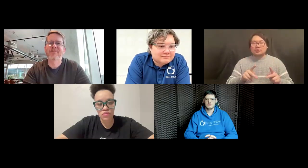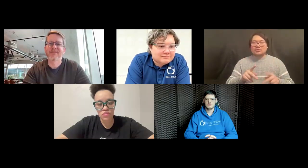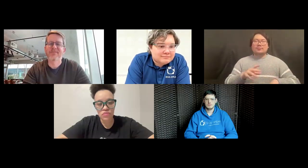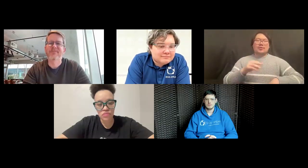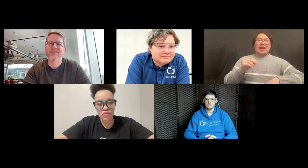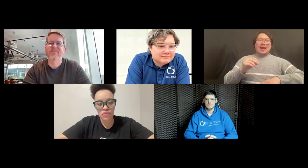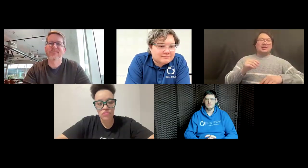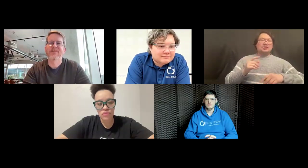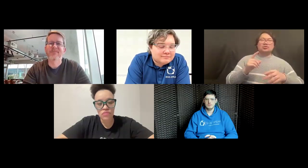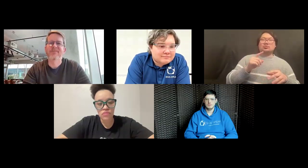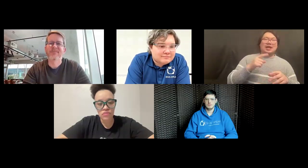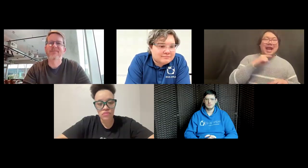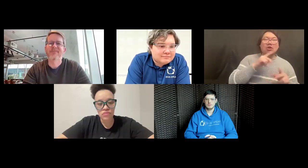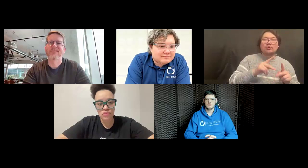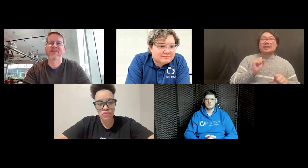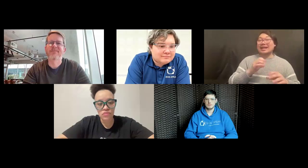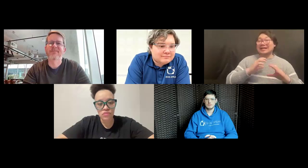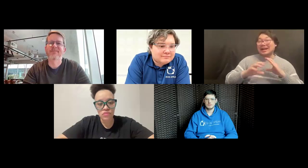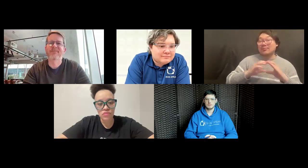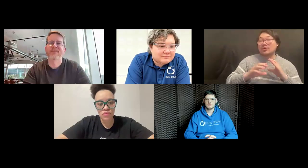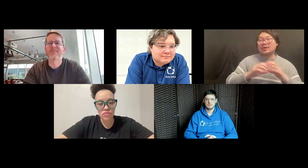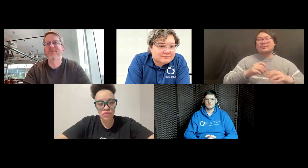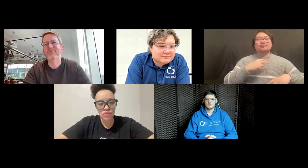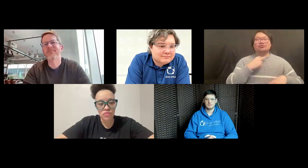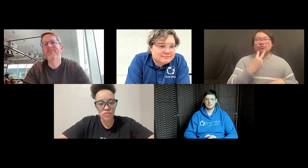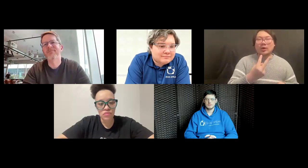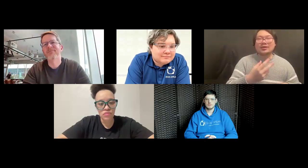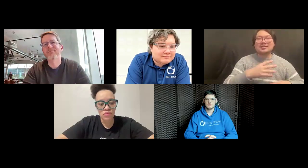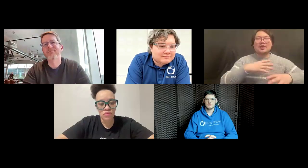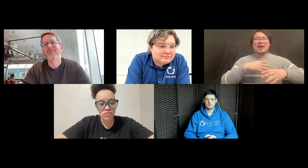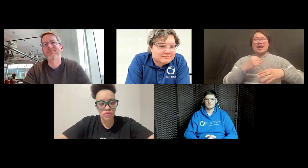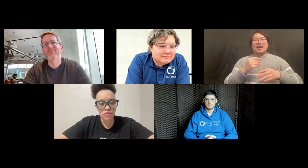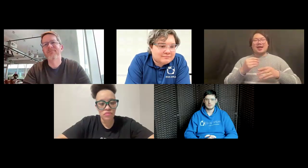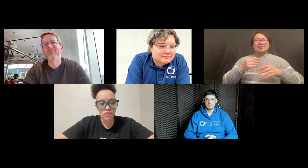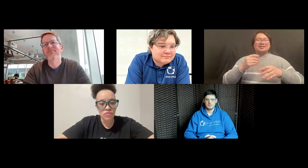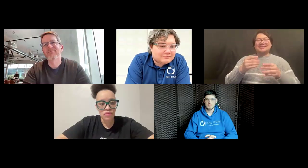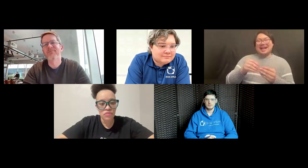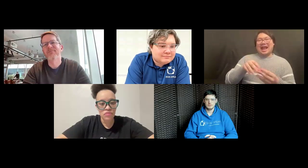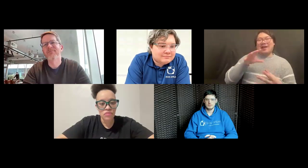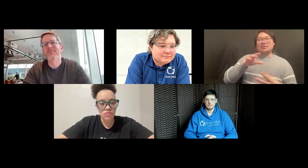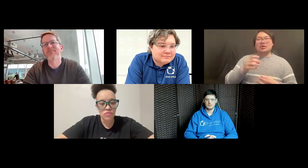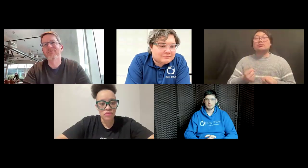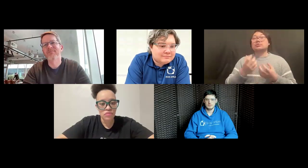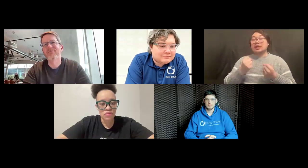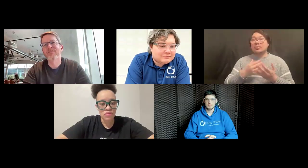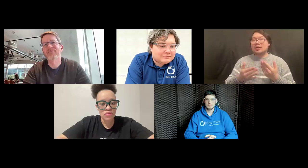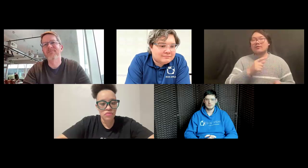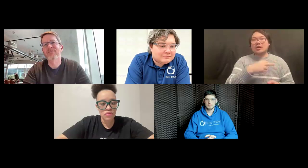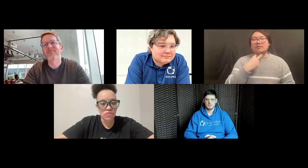So it kind of looks like a fake person, essentially. So a hearing person would be able to communicate speaking with their voice, and the avatar would be